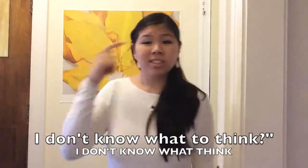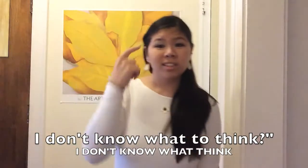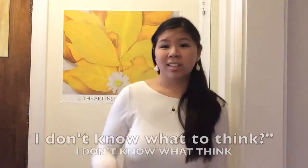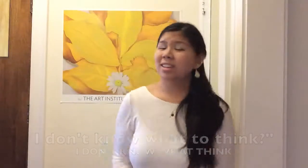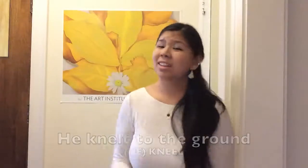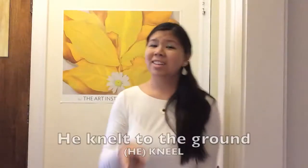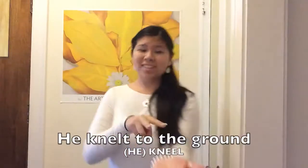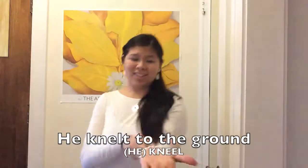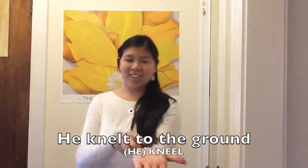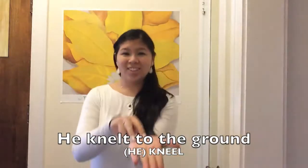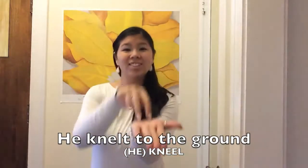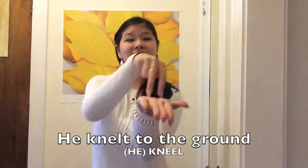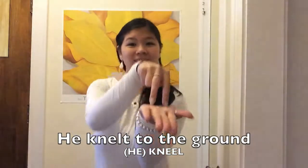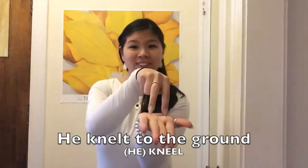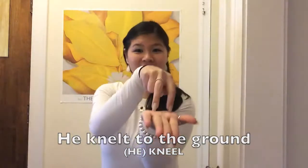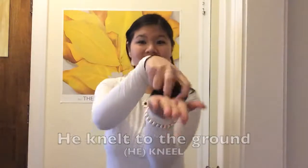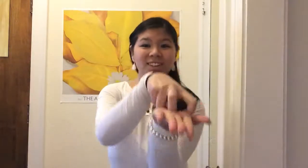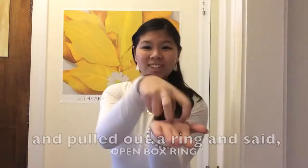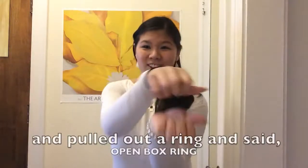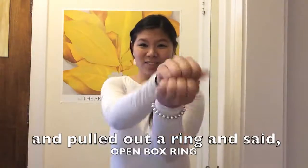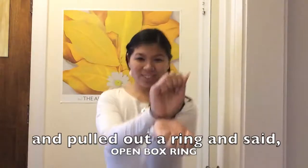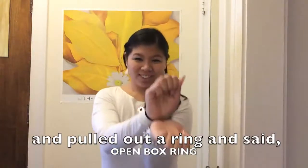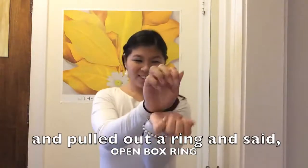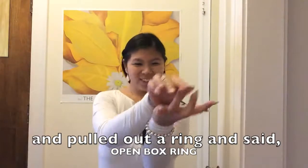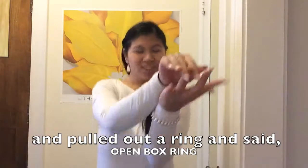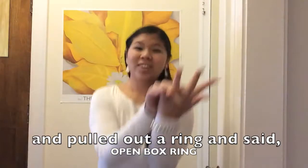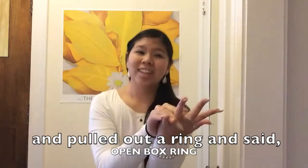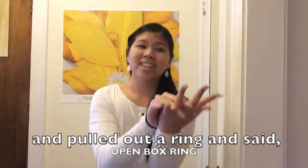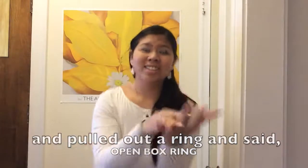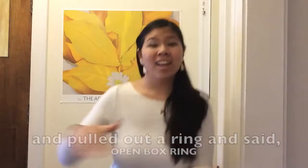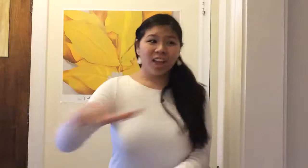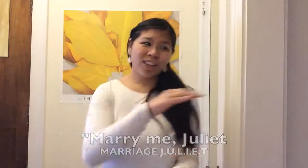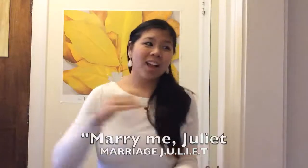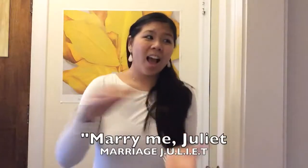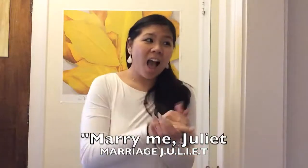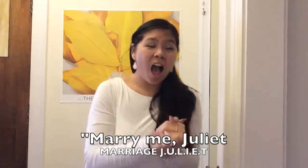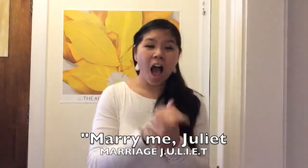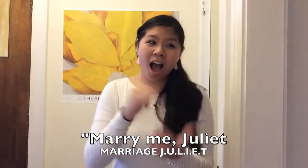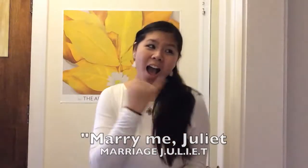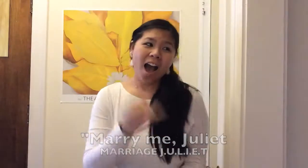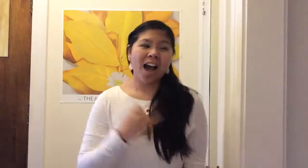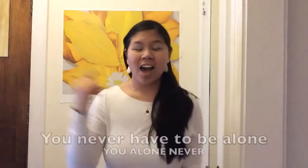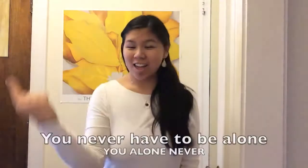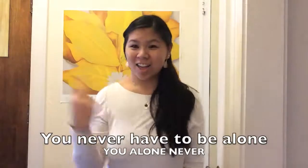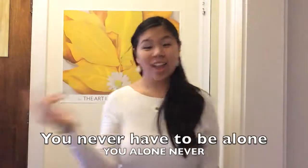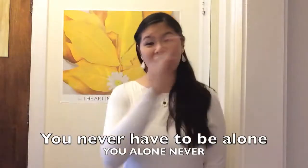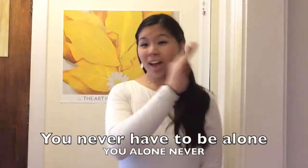to think He knelt to the ground And pulled out a ring and said Marry me, Juliet You never